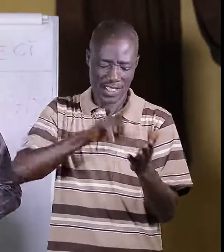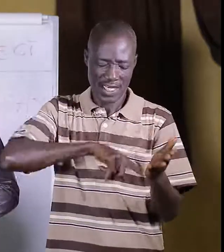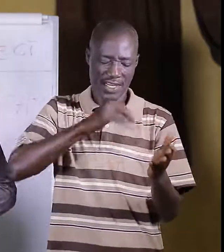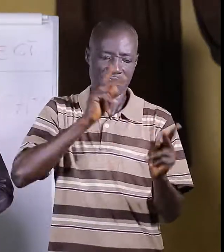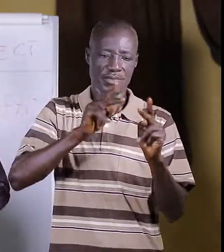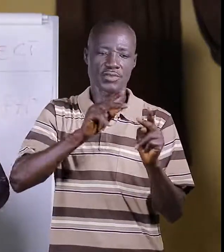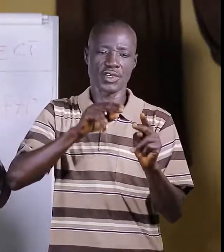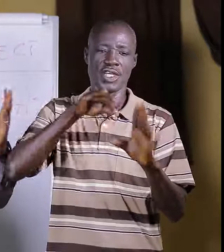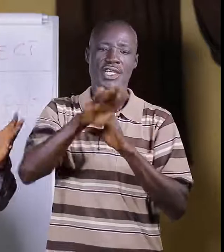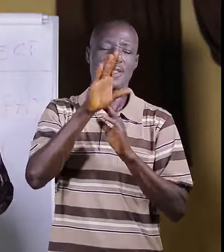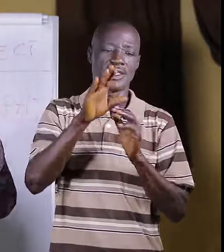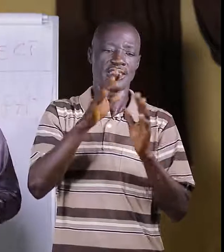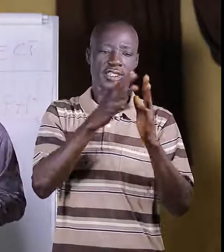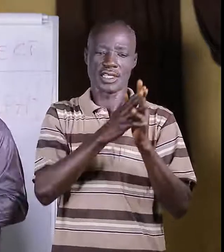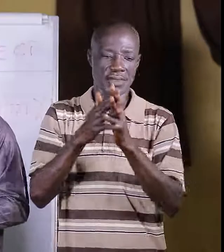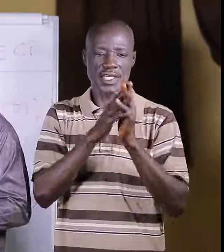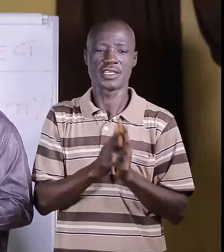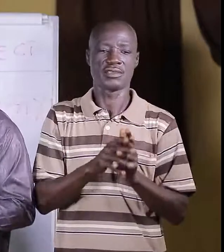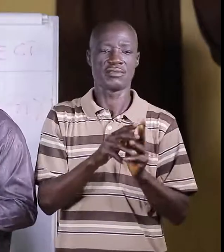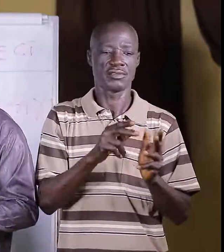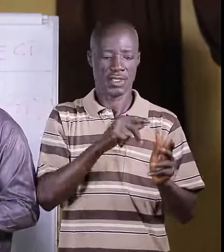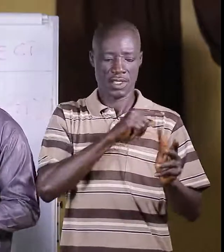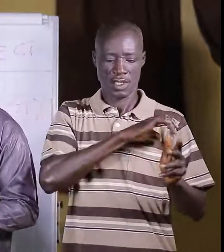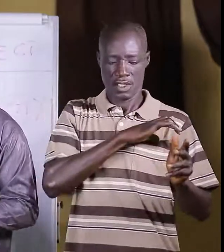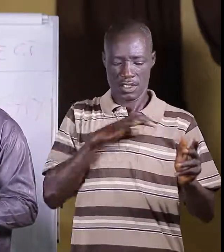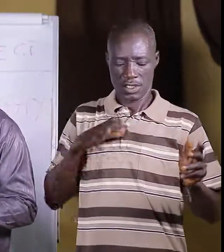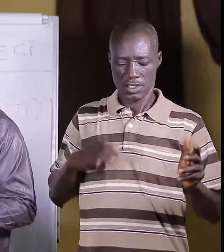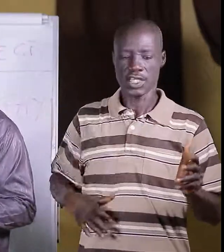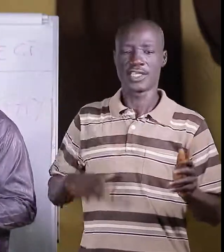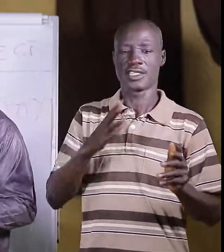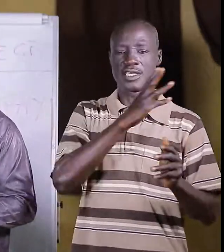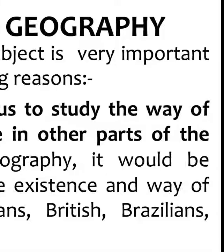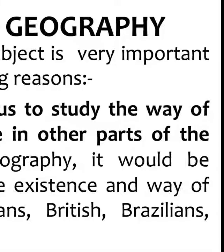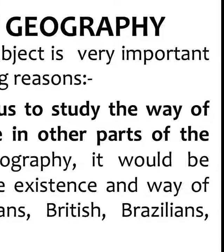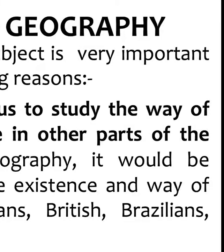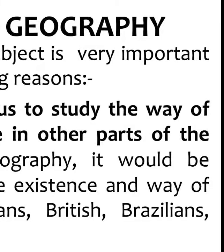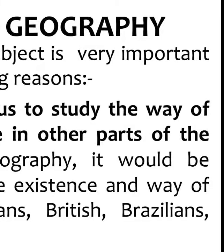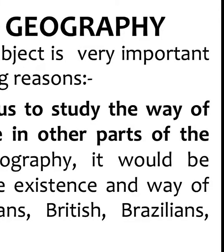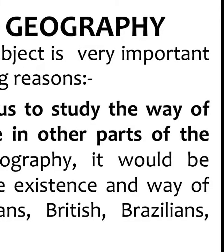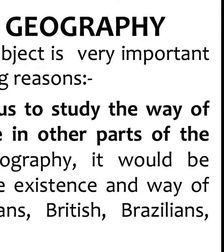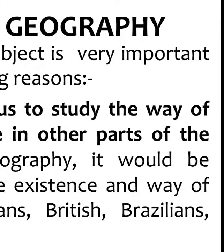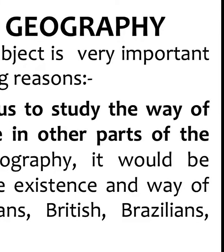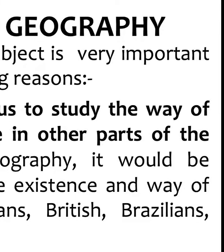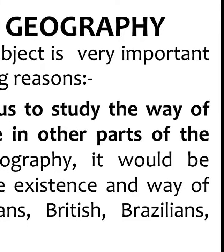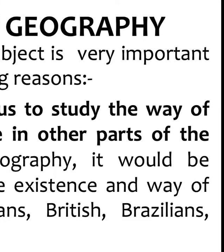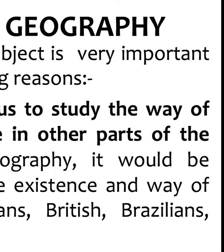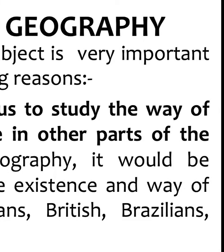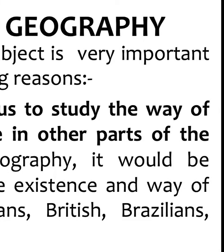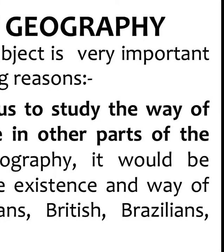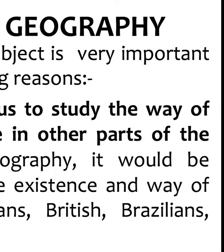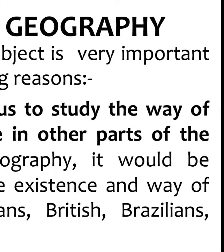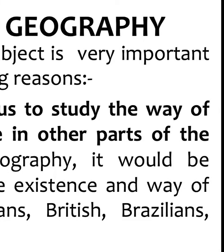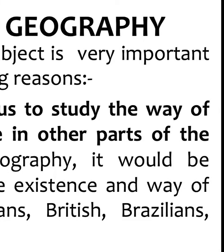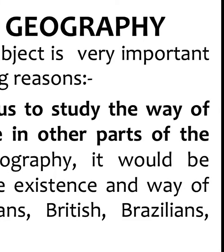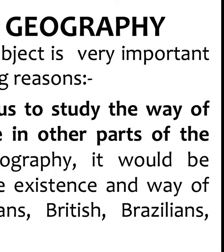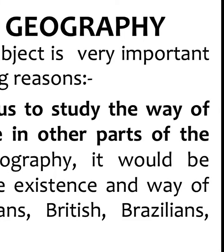Japan, that are in the United States of America, and so on. Without geography, my dear student,